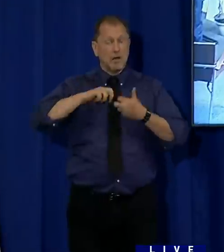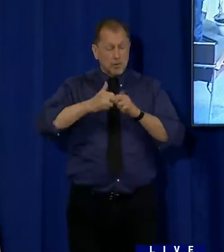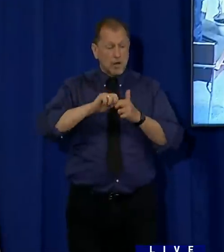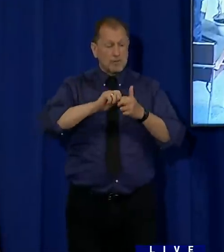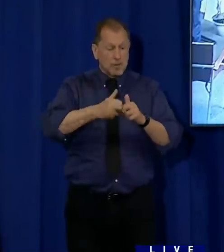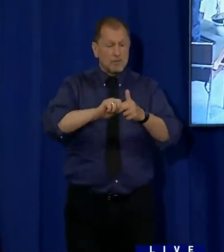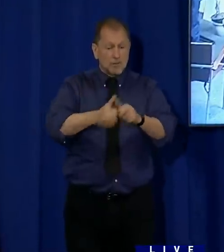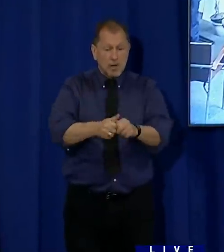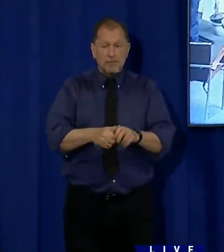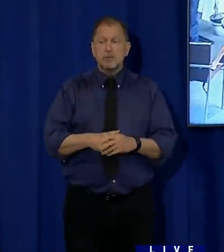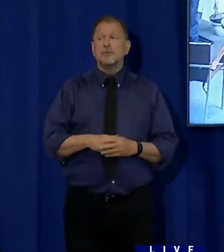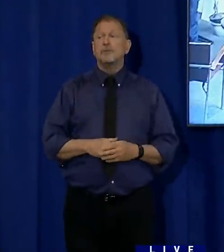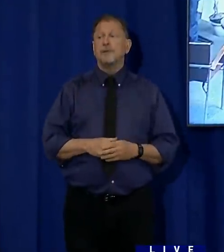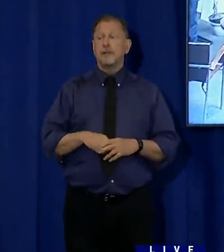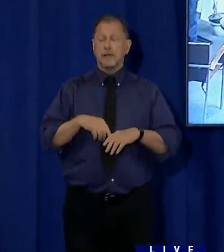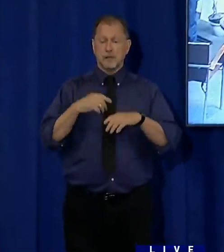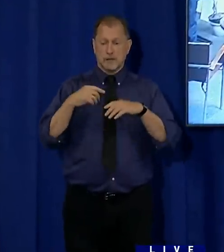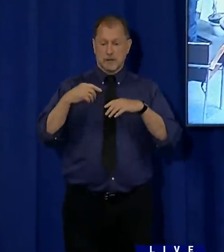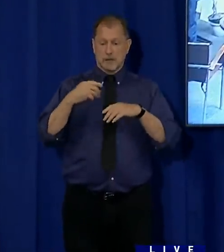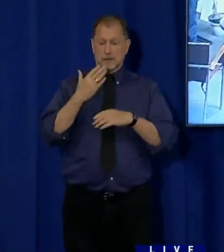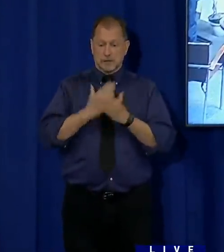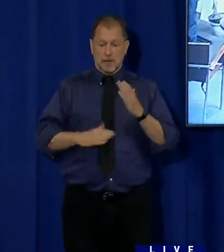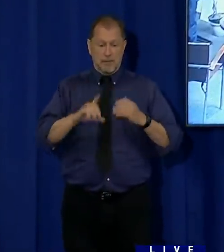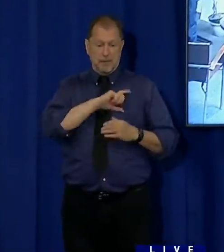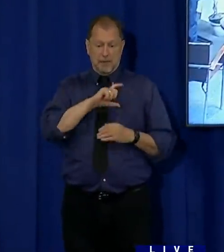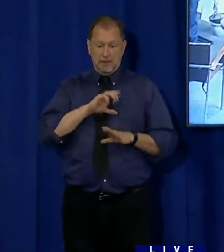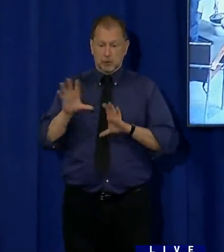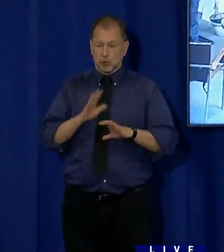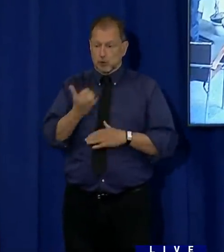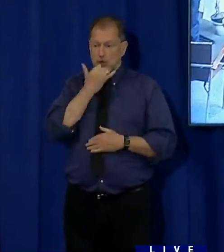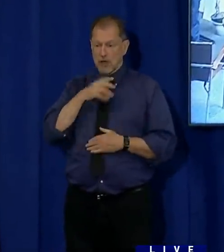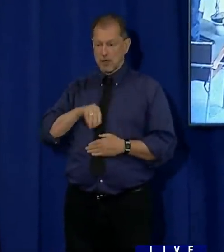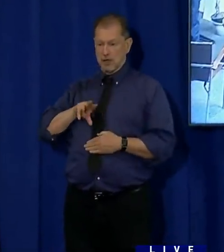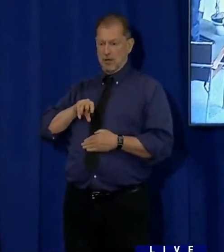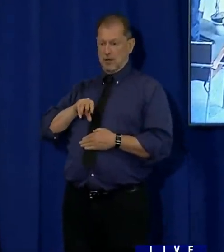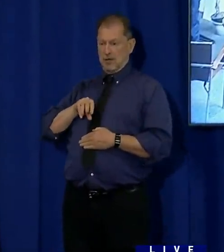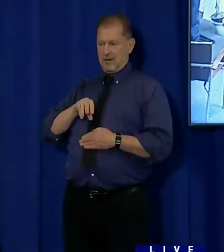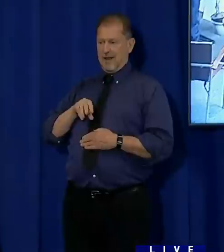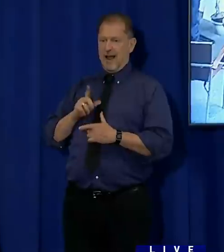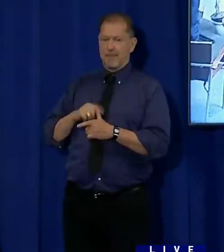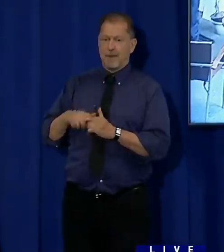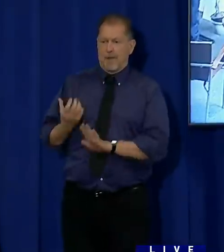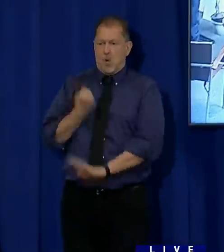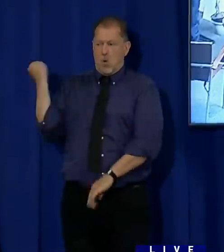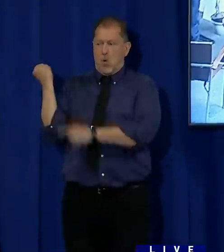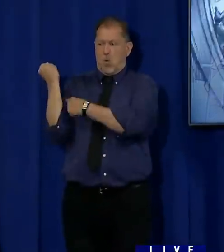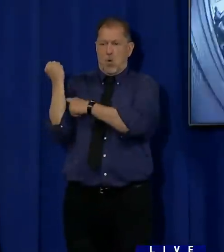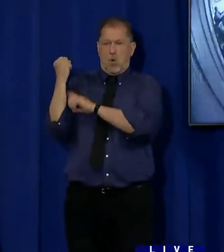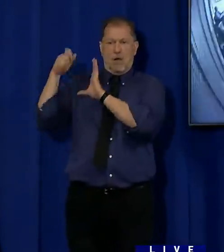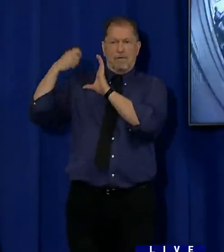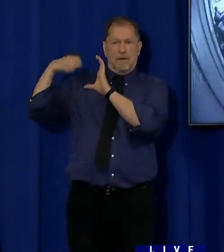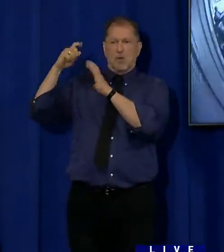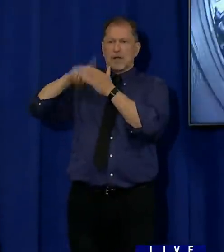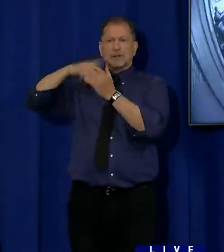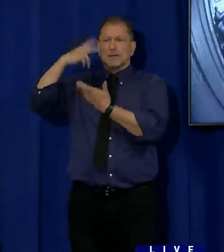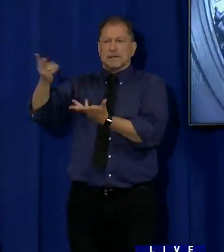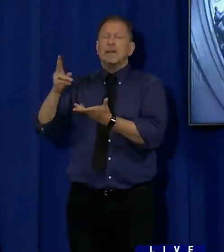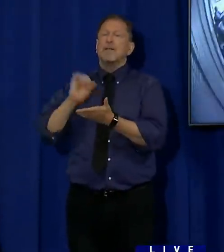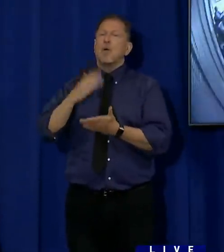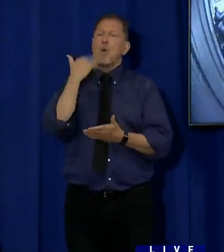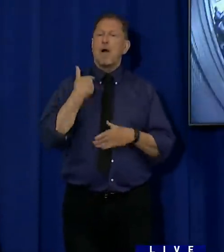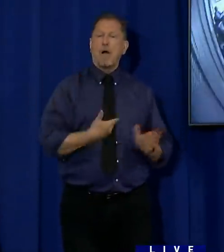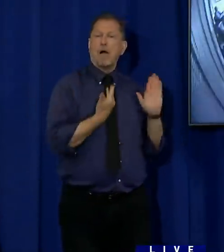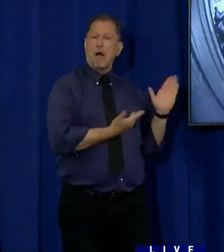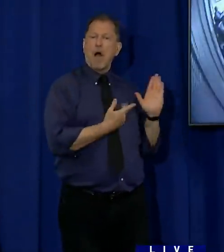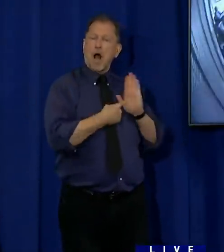release of videos depicting police misconduct. That is in part why we're showing you these images here today, less